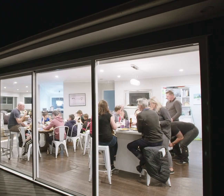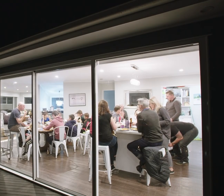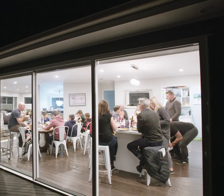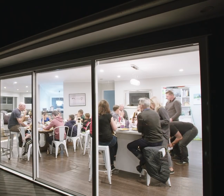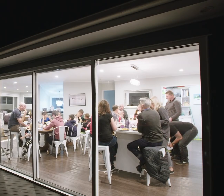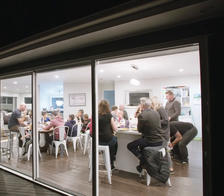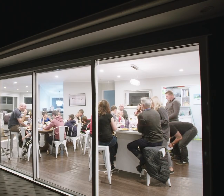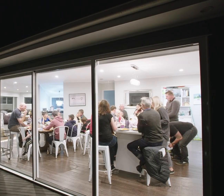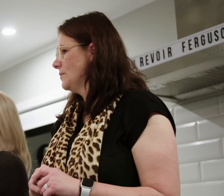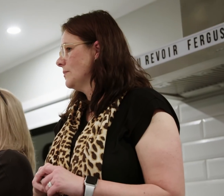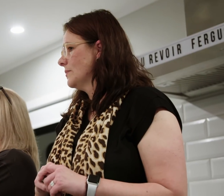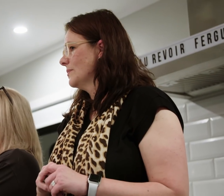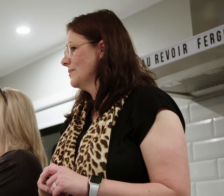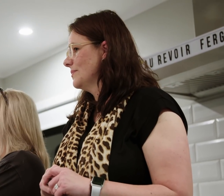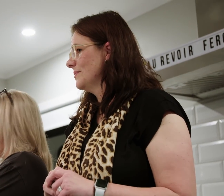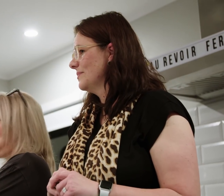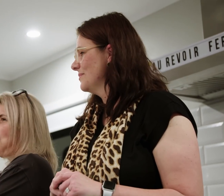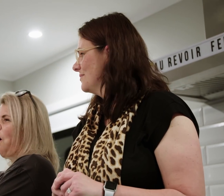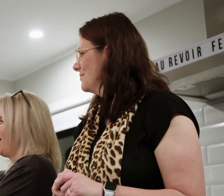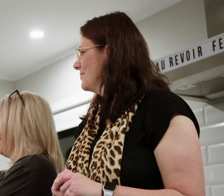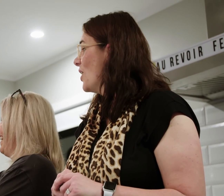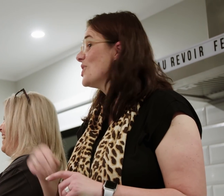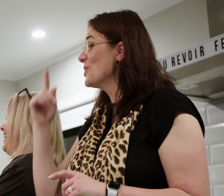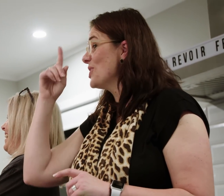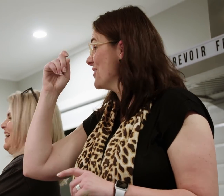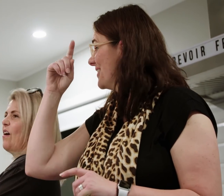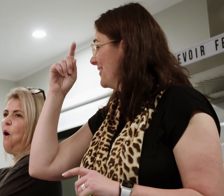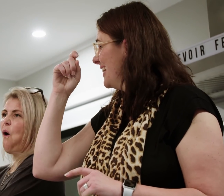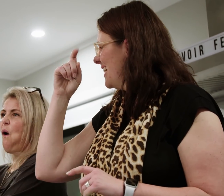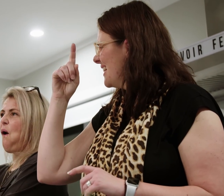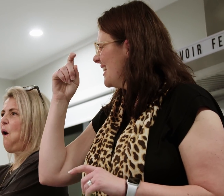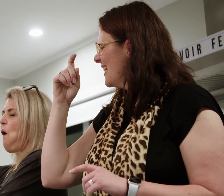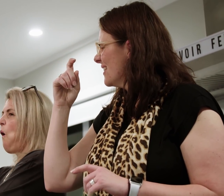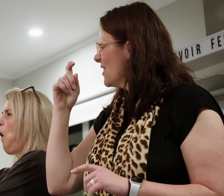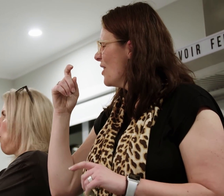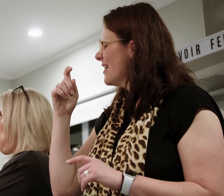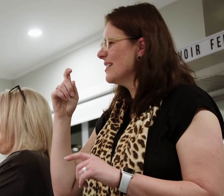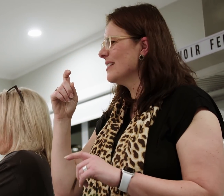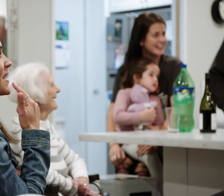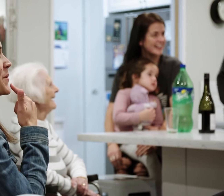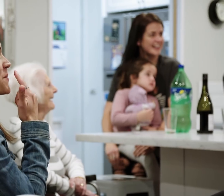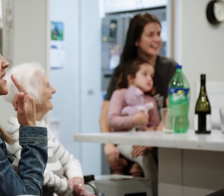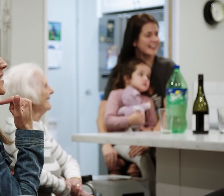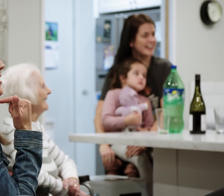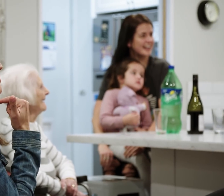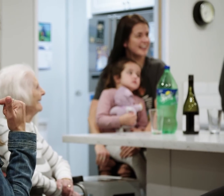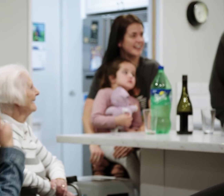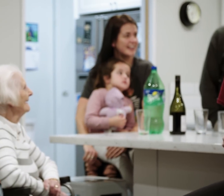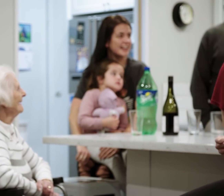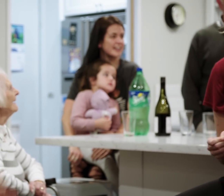Mum and Dad decided that they'd like to have a bit of a farewell for us, so my sister Avril has offered to host us all. In my big